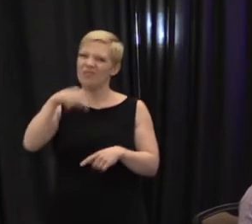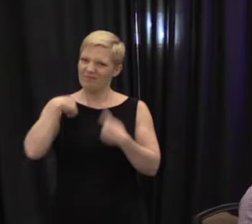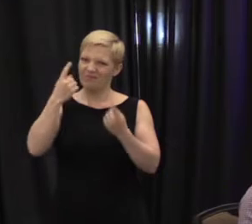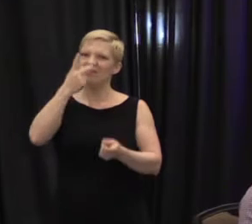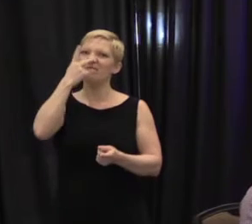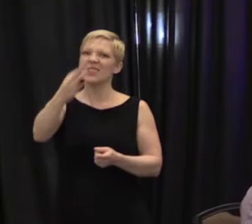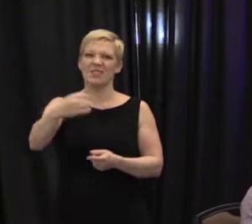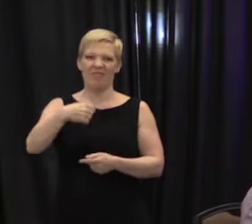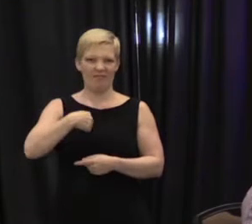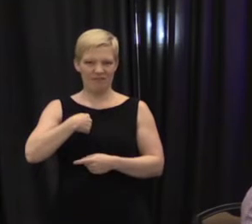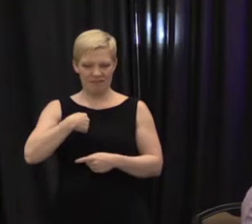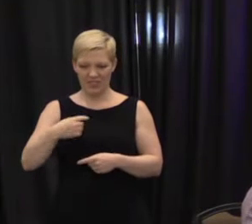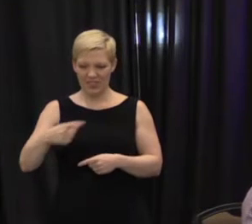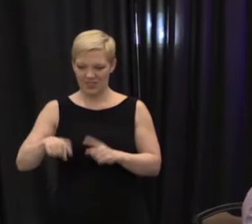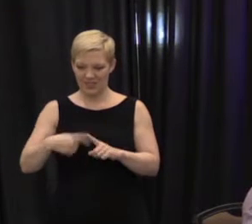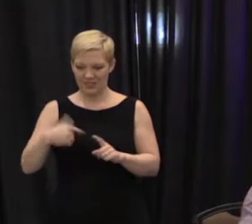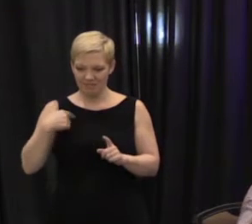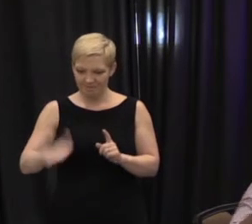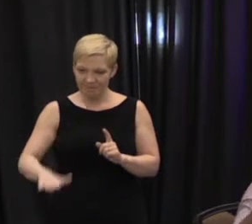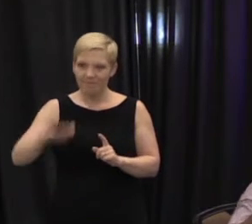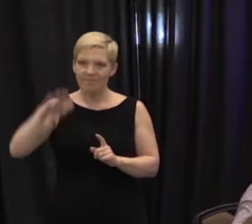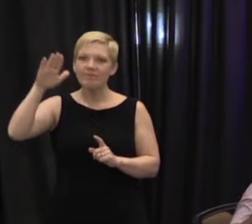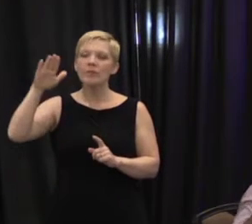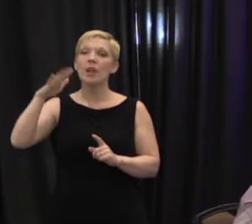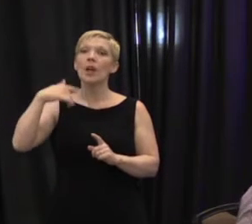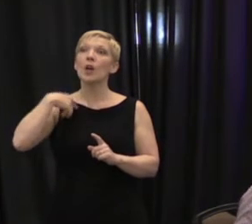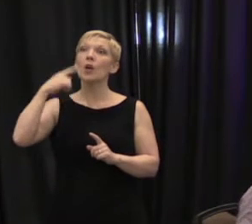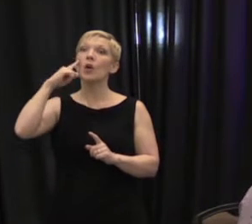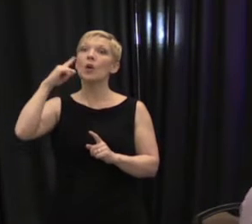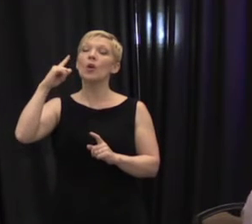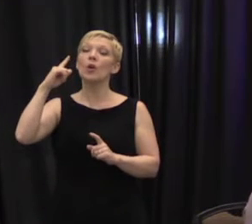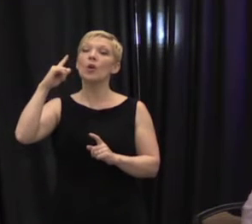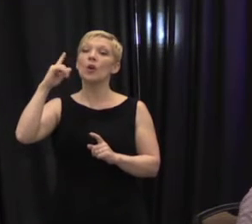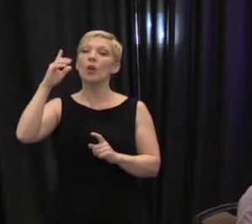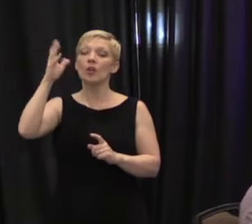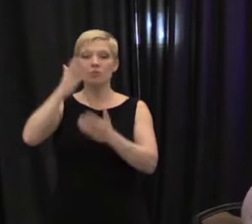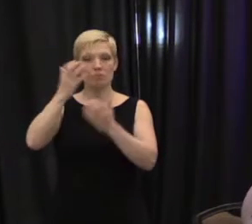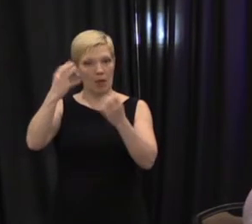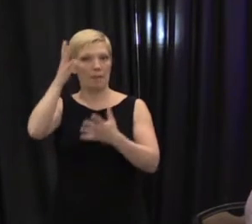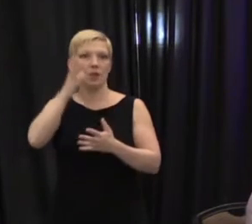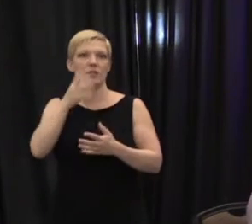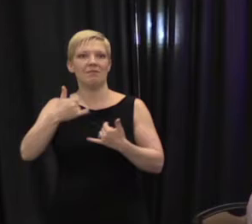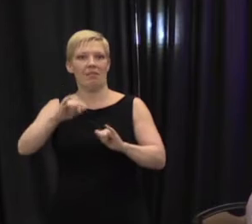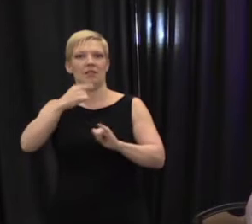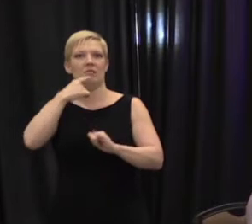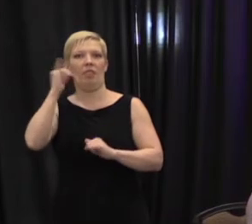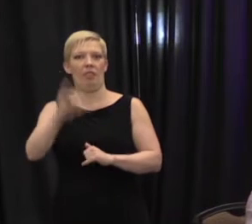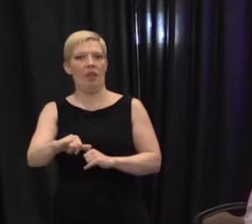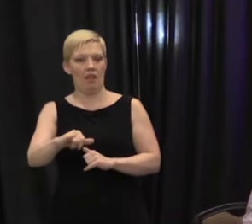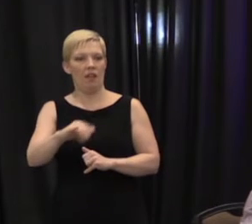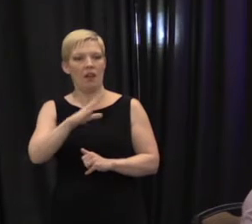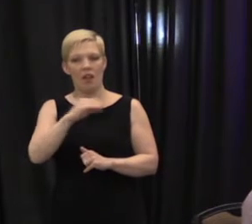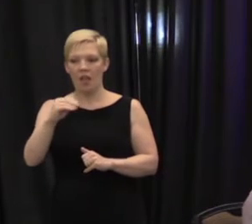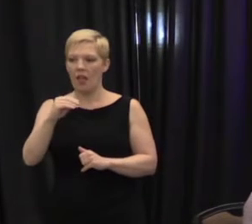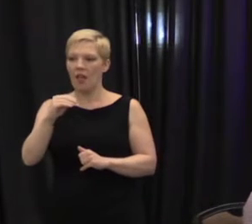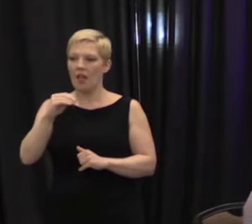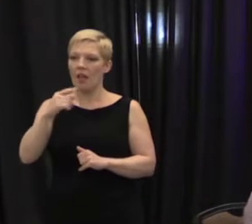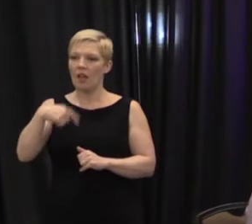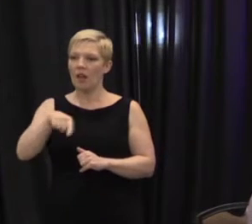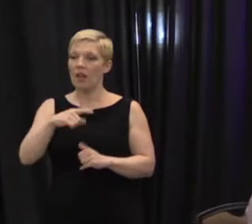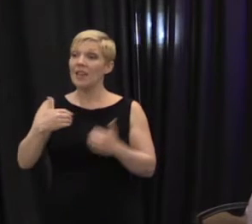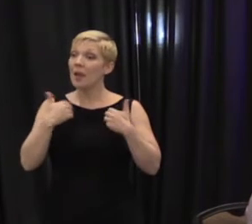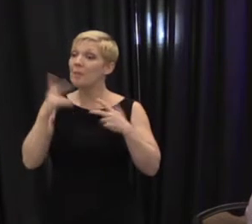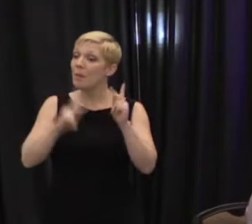young age. And I've heard many parents still say it to their children. And these are some of the same people who say young people are just